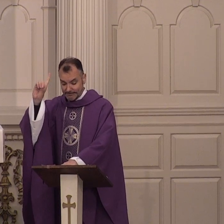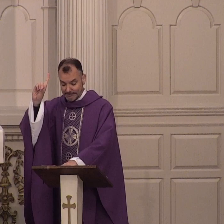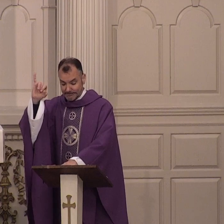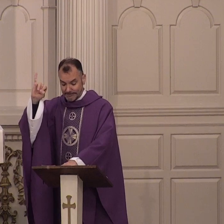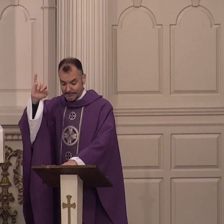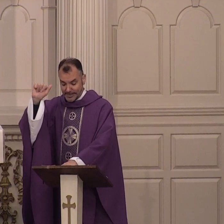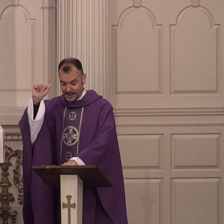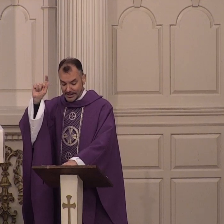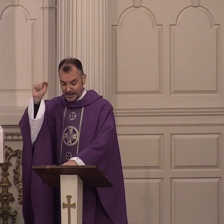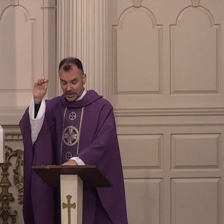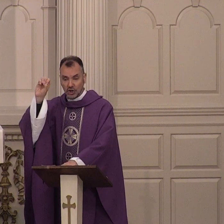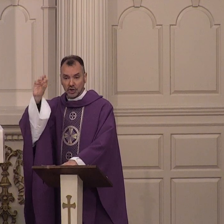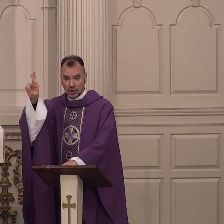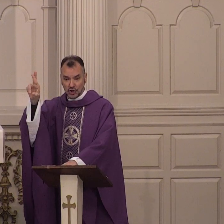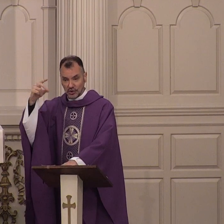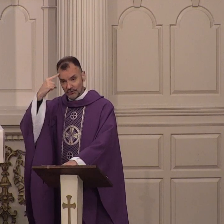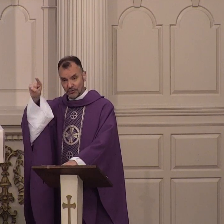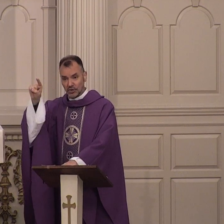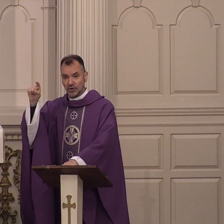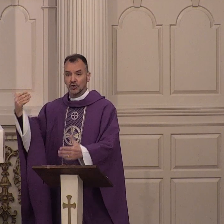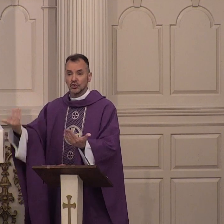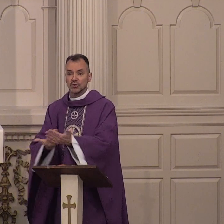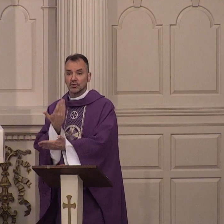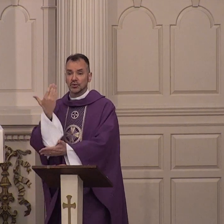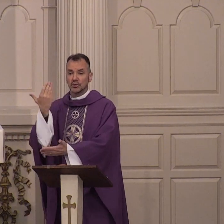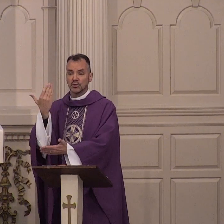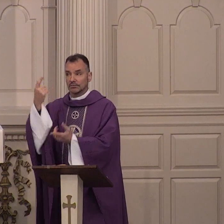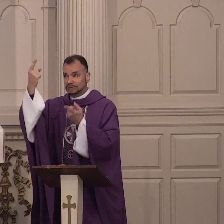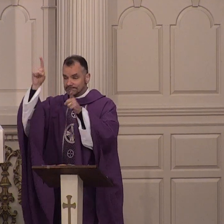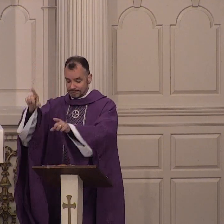Christ is mediator of a new covenant,